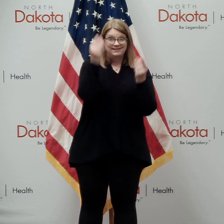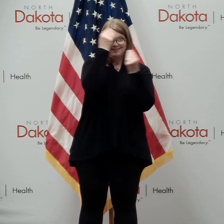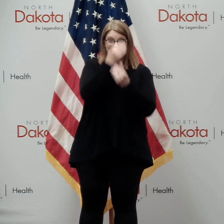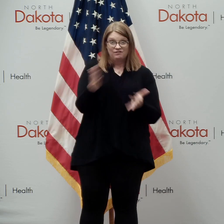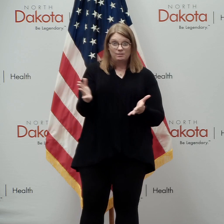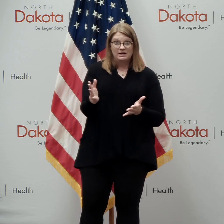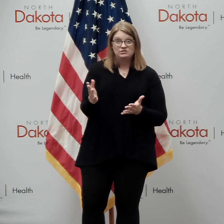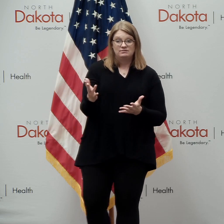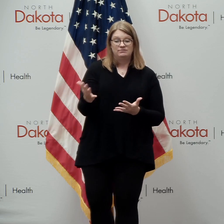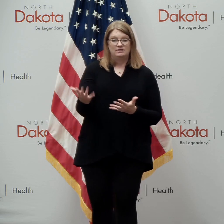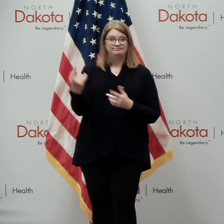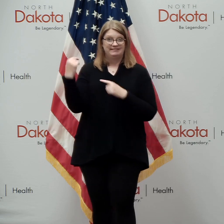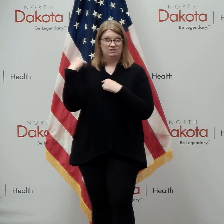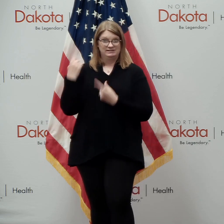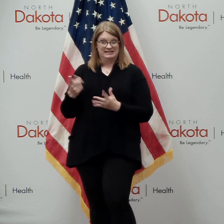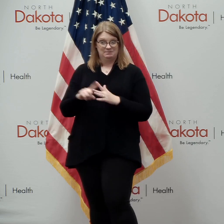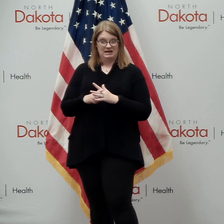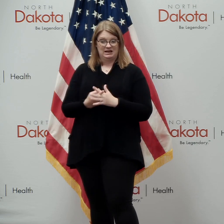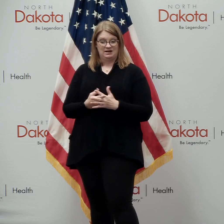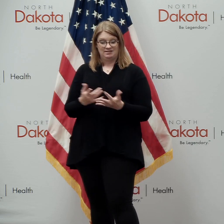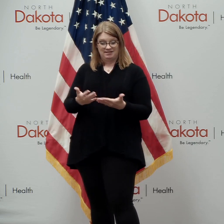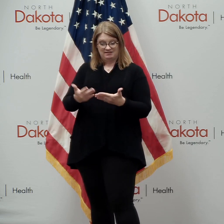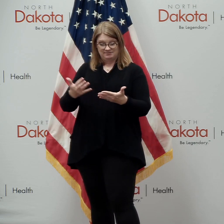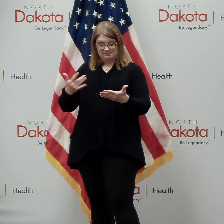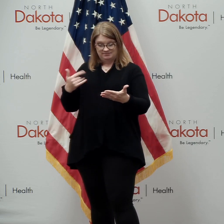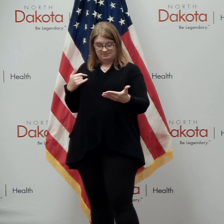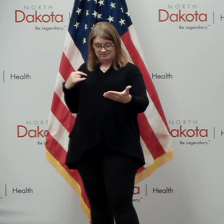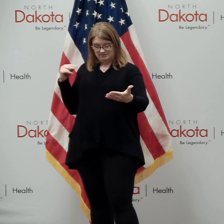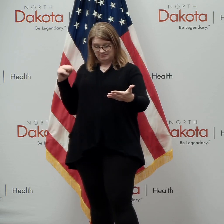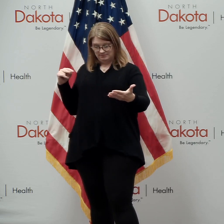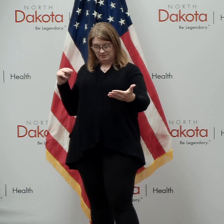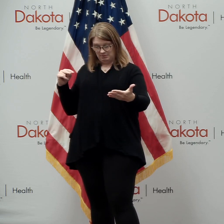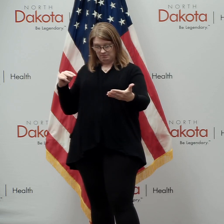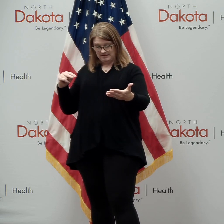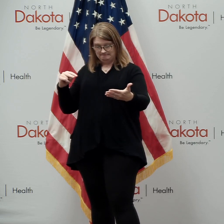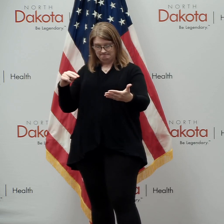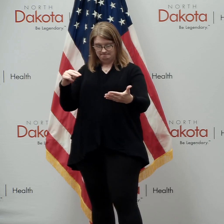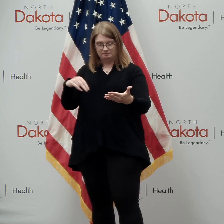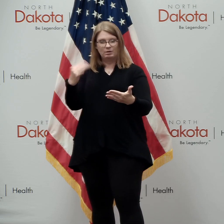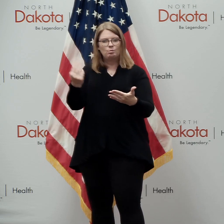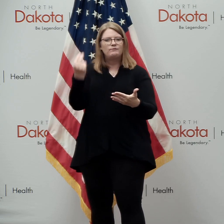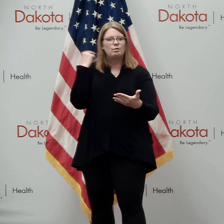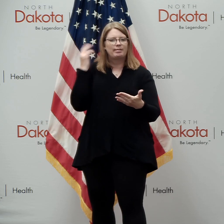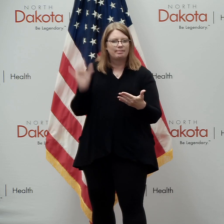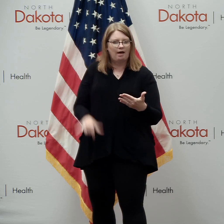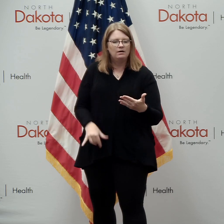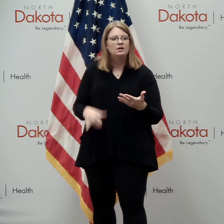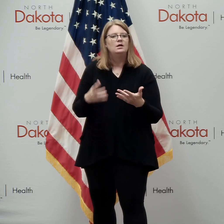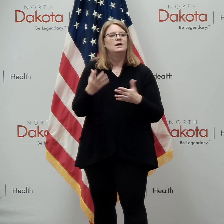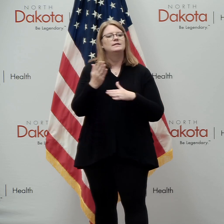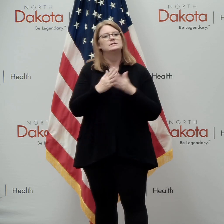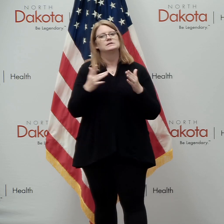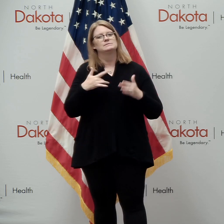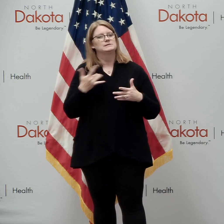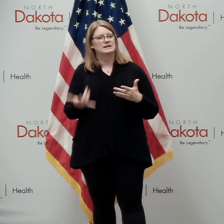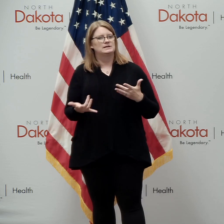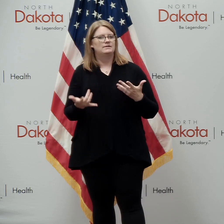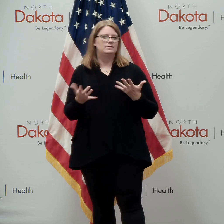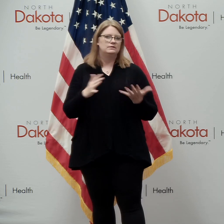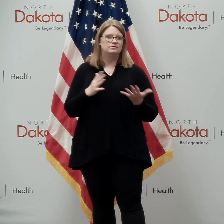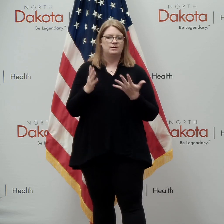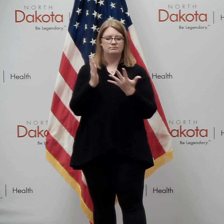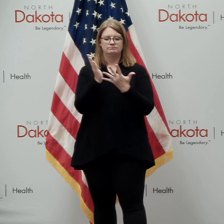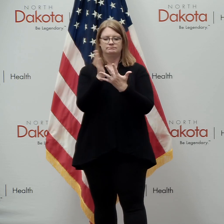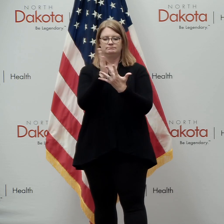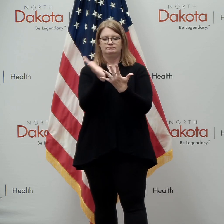few days might change people, because there are, bubble cases where people are on the edge, and there is some sensitivity on the low end of moving from blue to